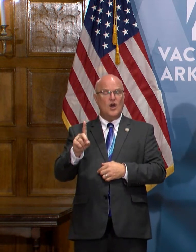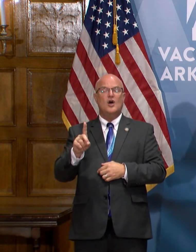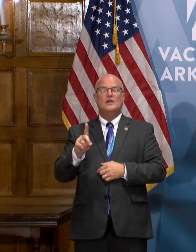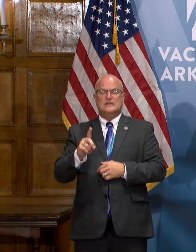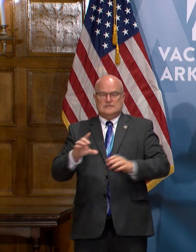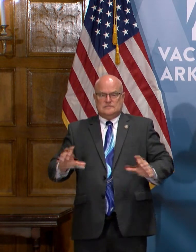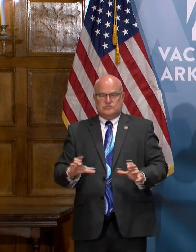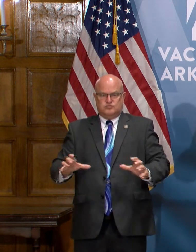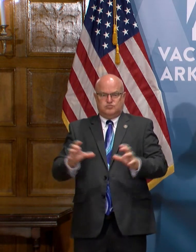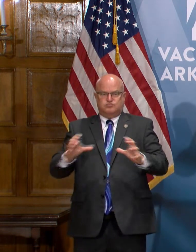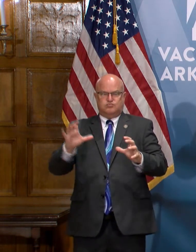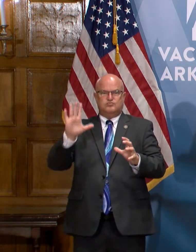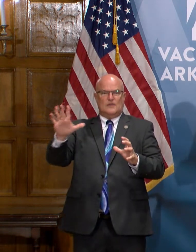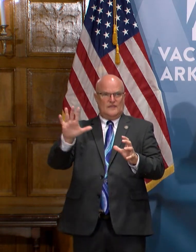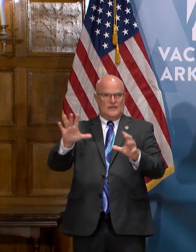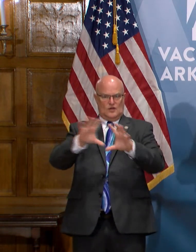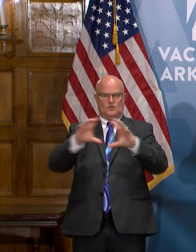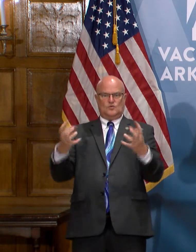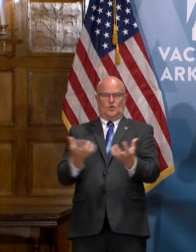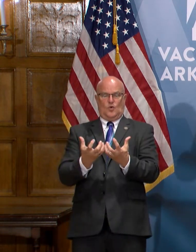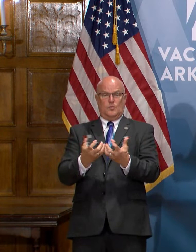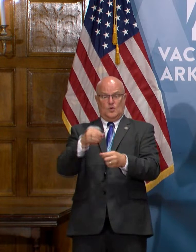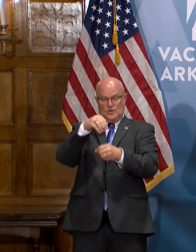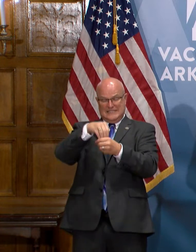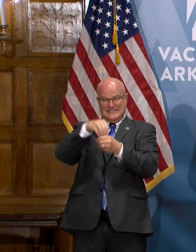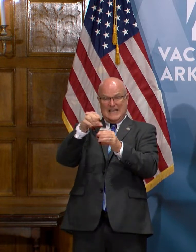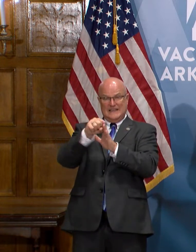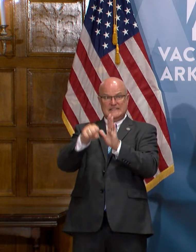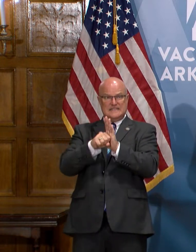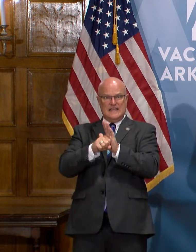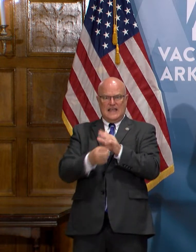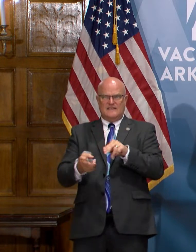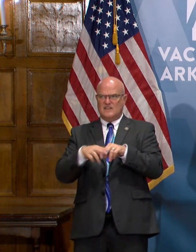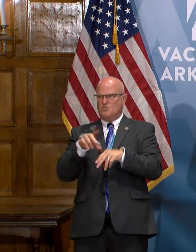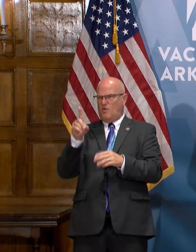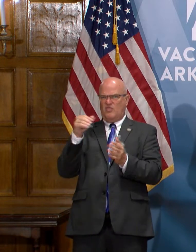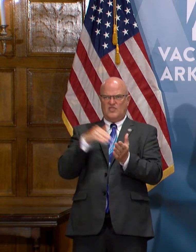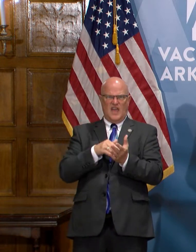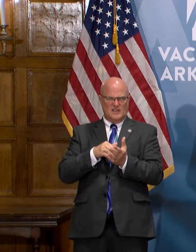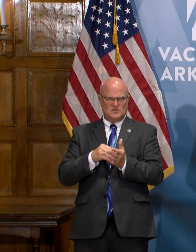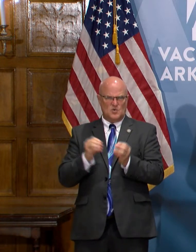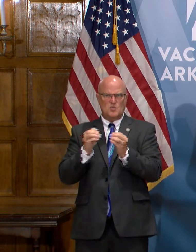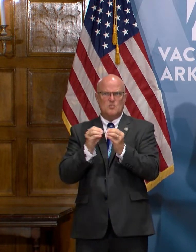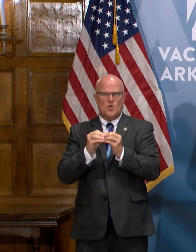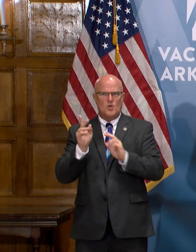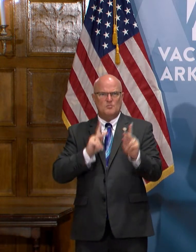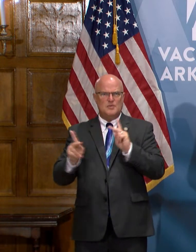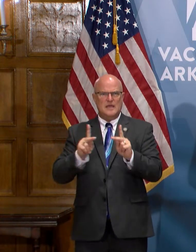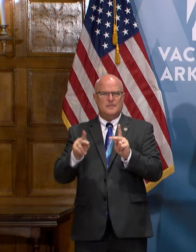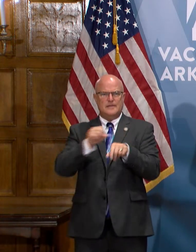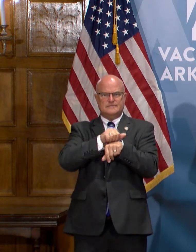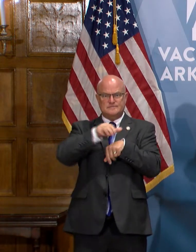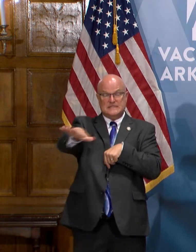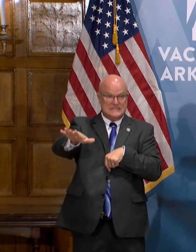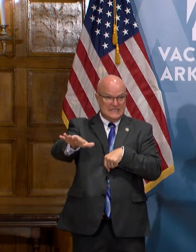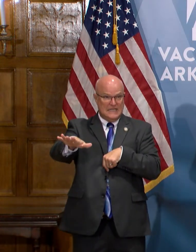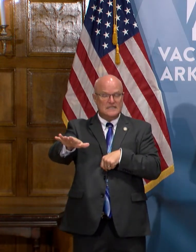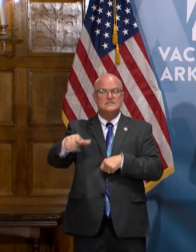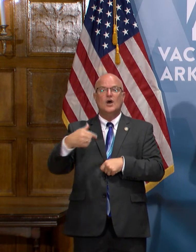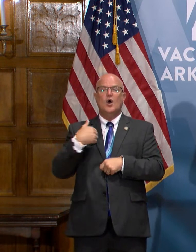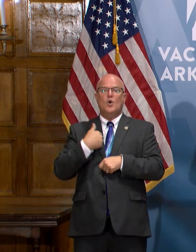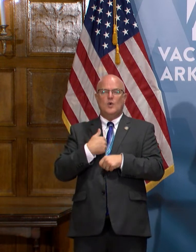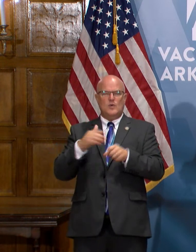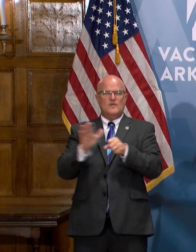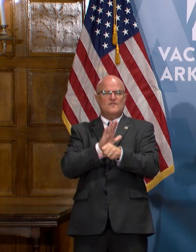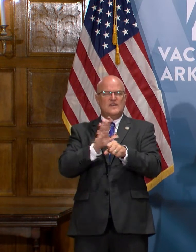up their deployment, and so within that state, they're going to have an additional 1,000 or more that will be deployed, and so we were filling